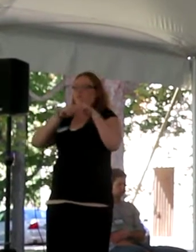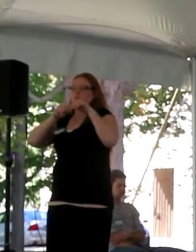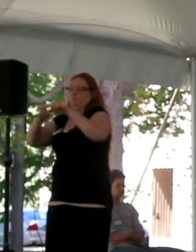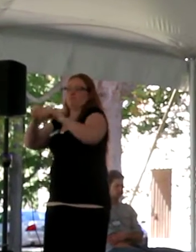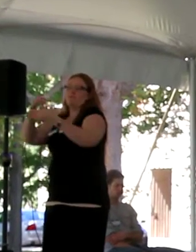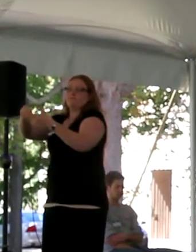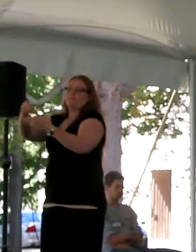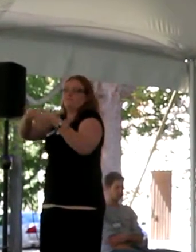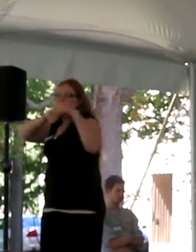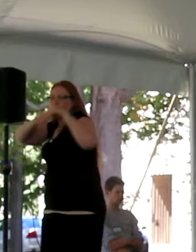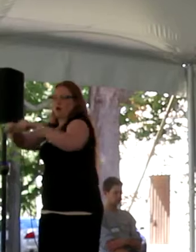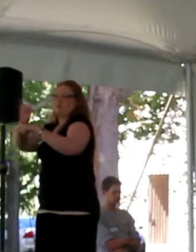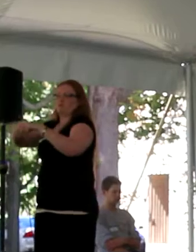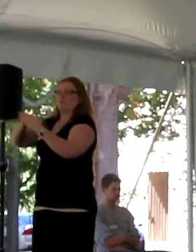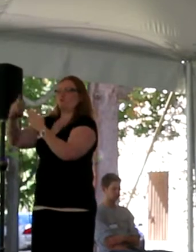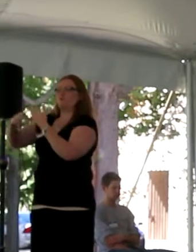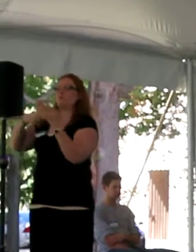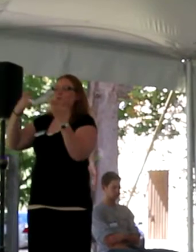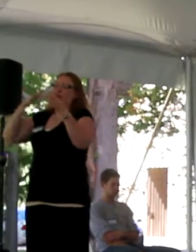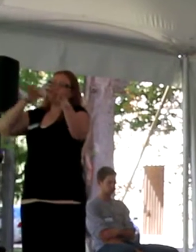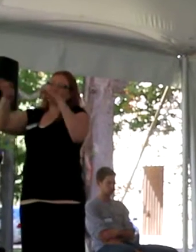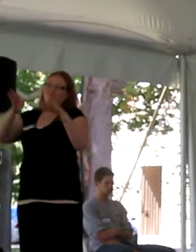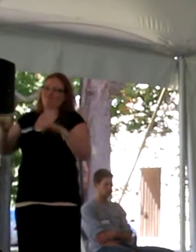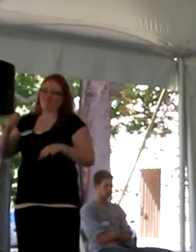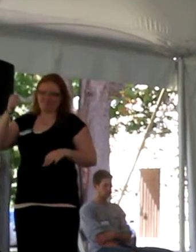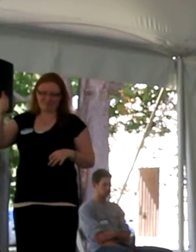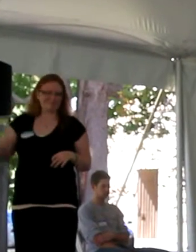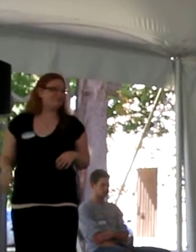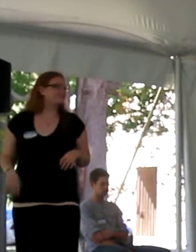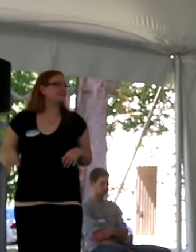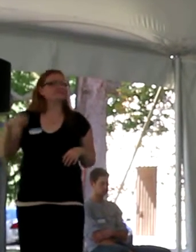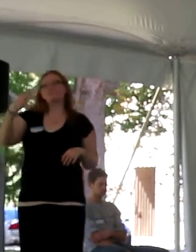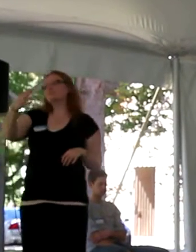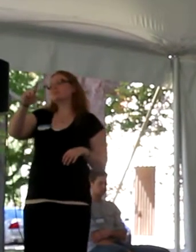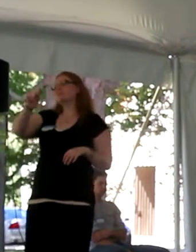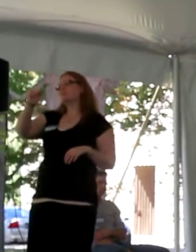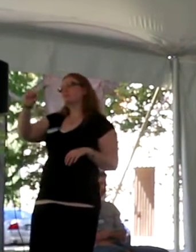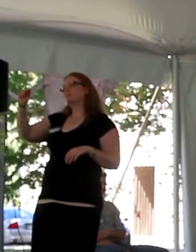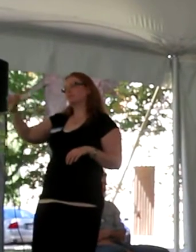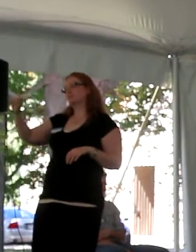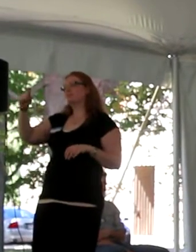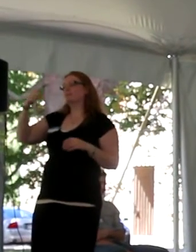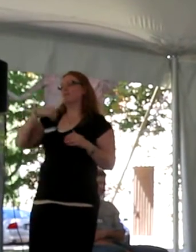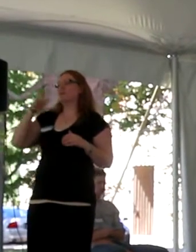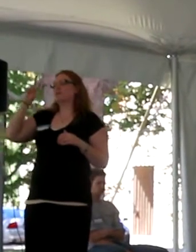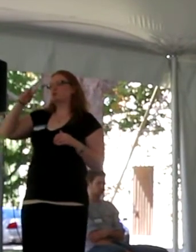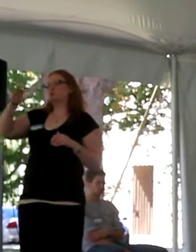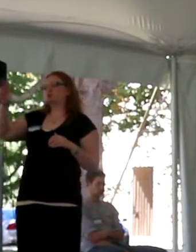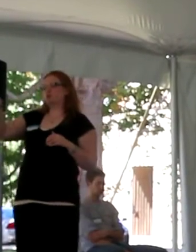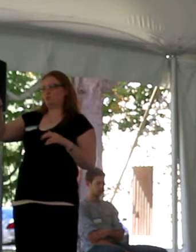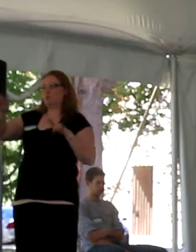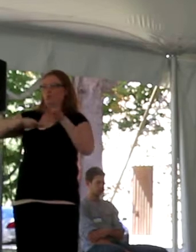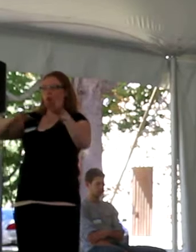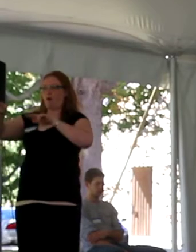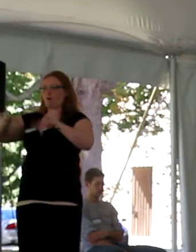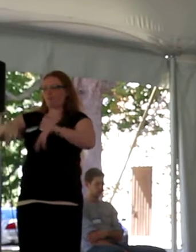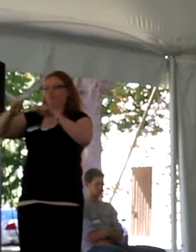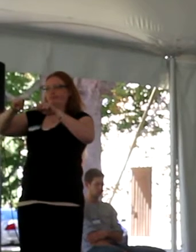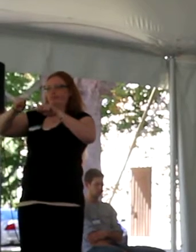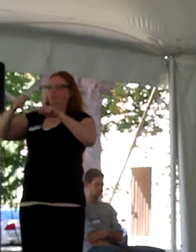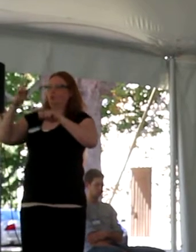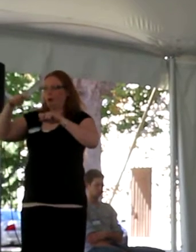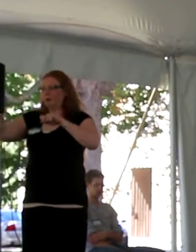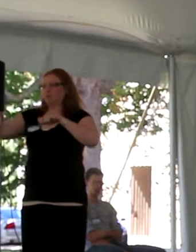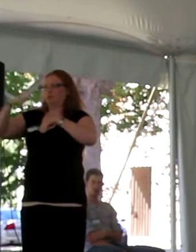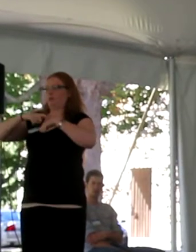I want to give you a little insight into that. The Hearing Loss Association of America has 22 walks across the